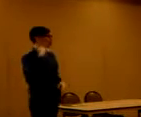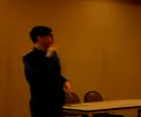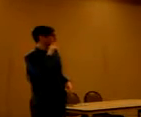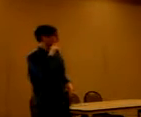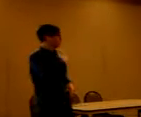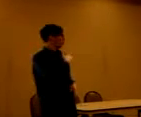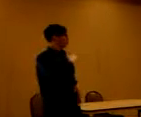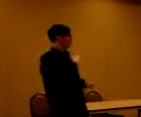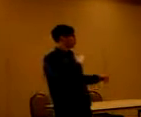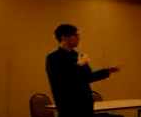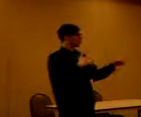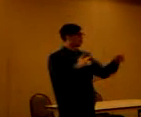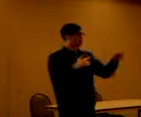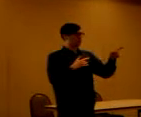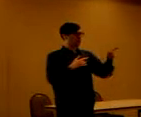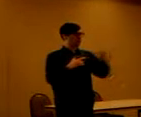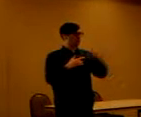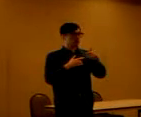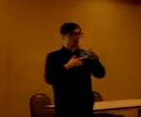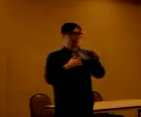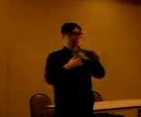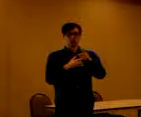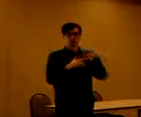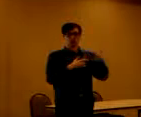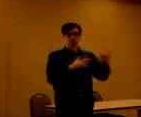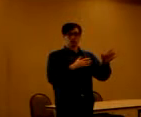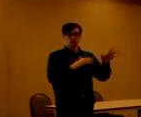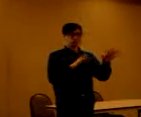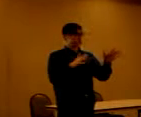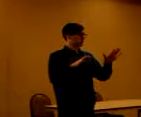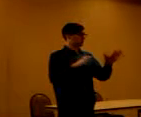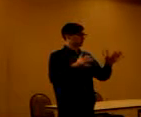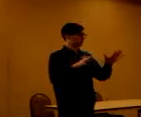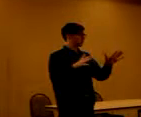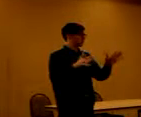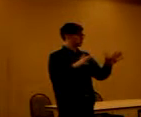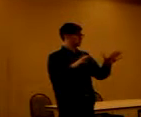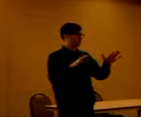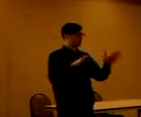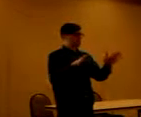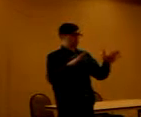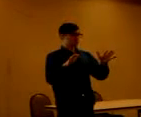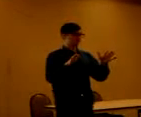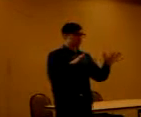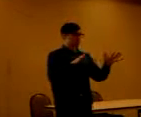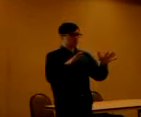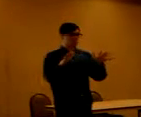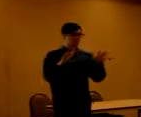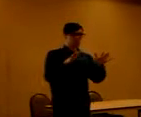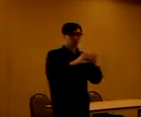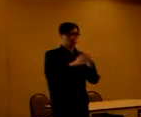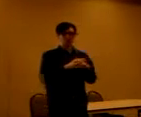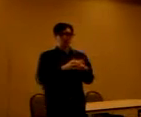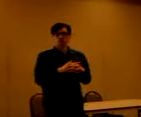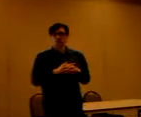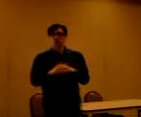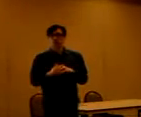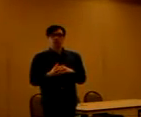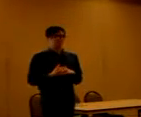maybe you heard of Deaf Heart. You guys heard of that before? Yes? No? Maybe?